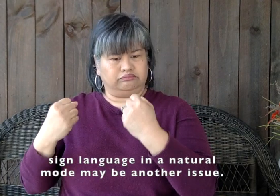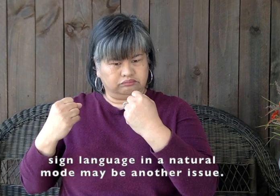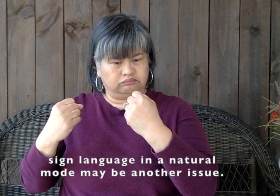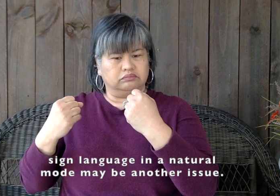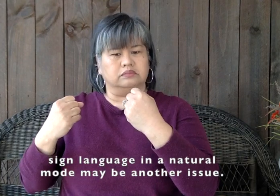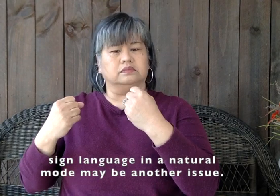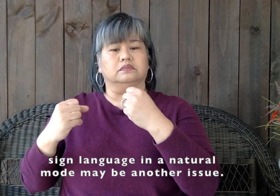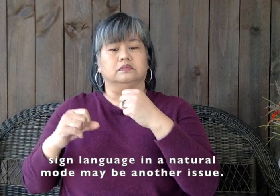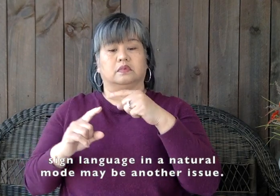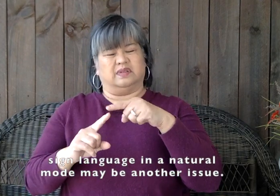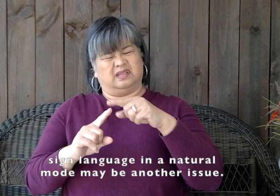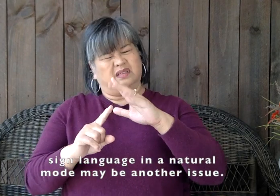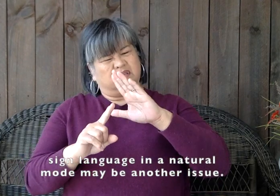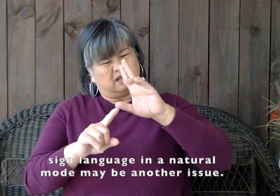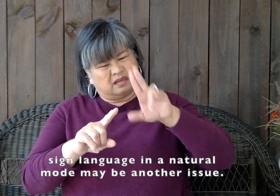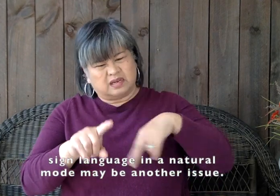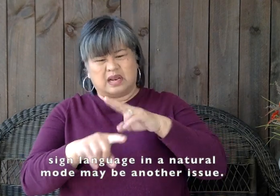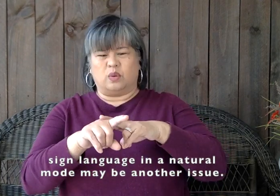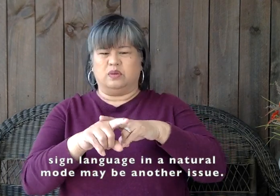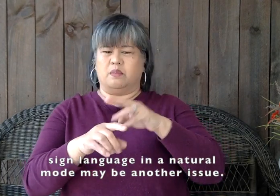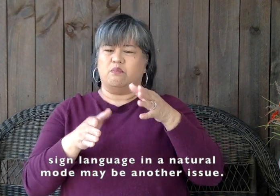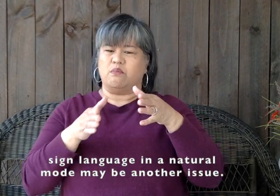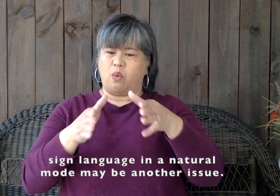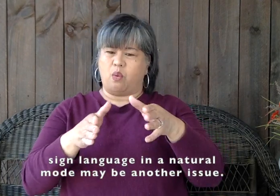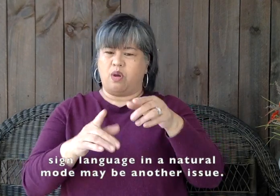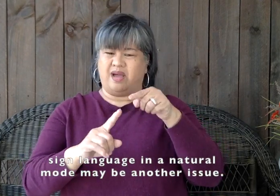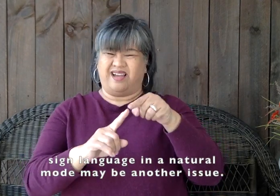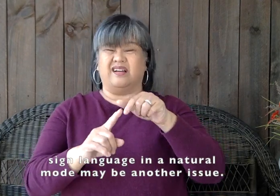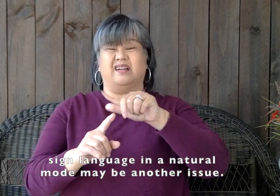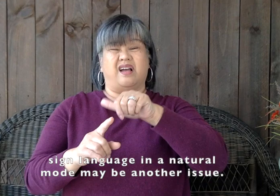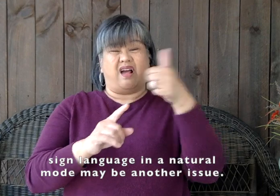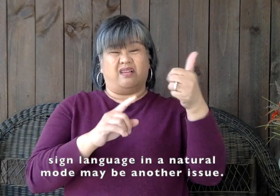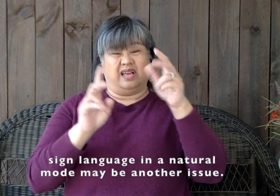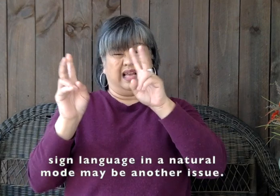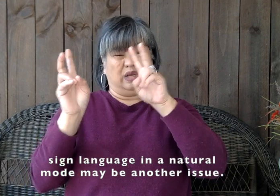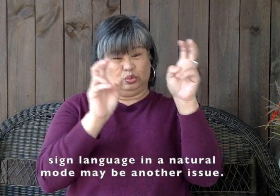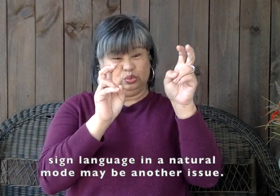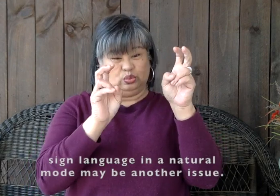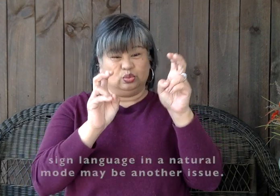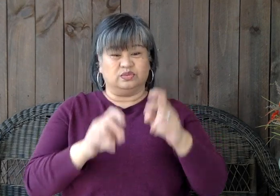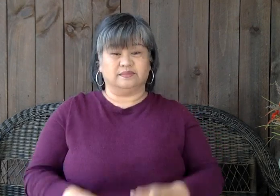sign language in a natural mode may be another issue.